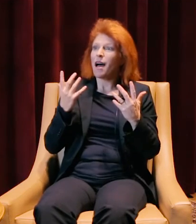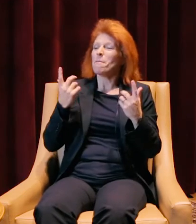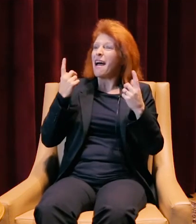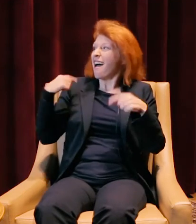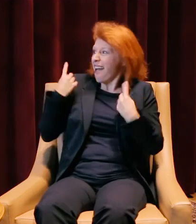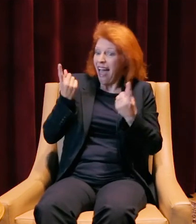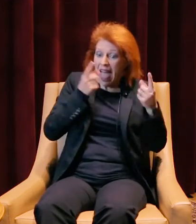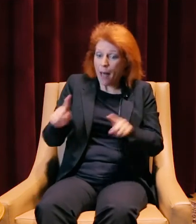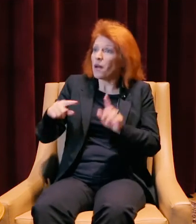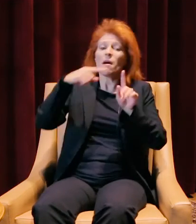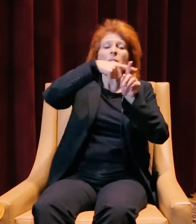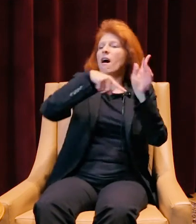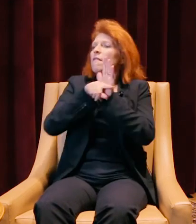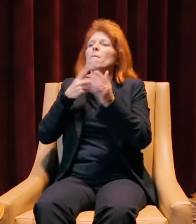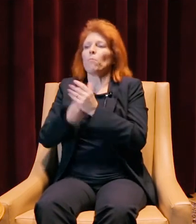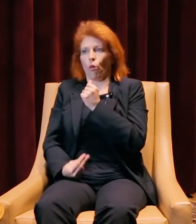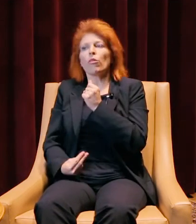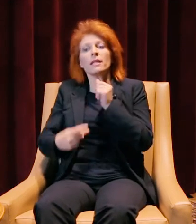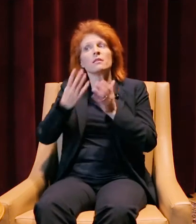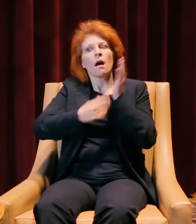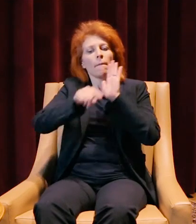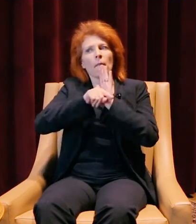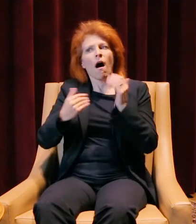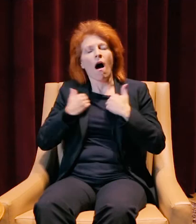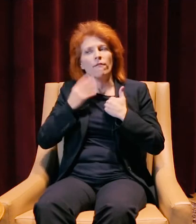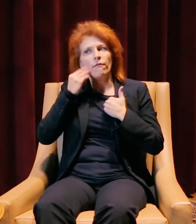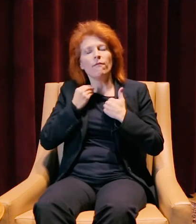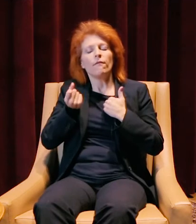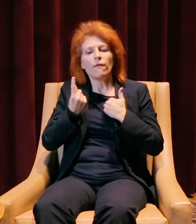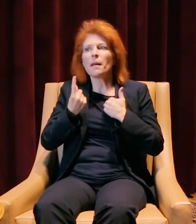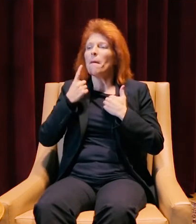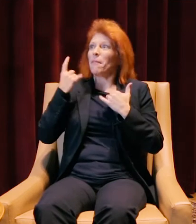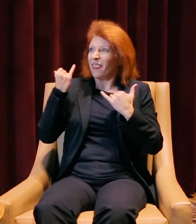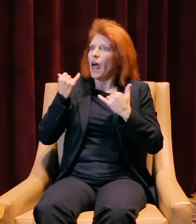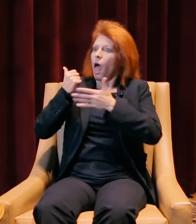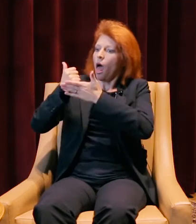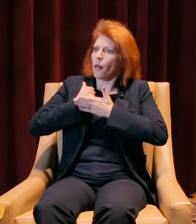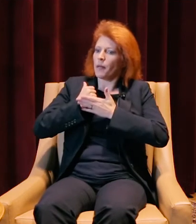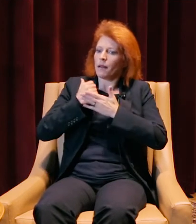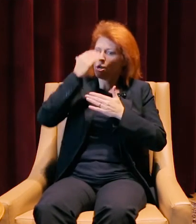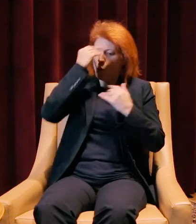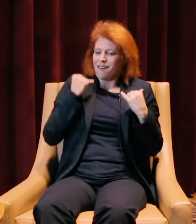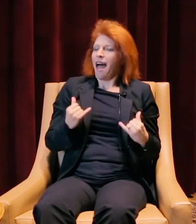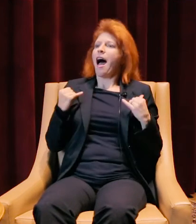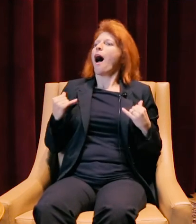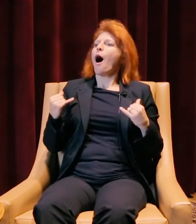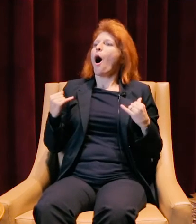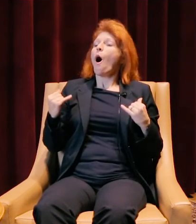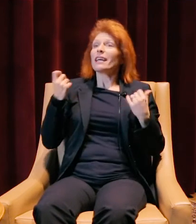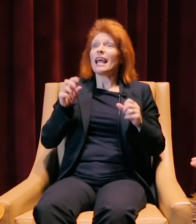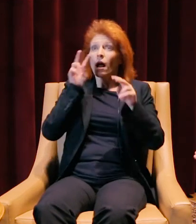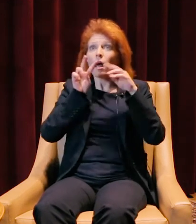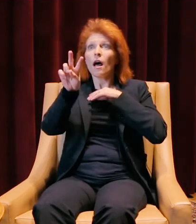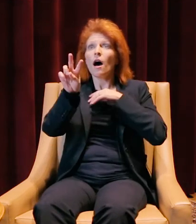in my life, both good and bad, and a lot of bad things have happened, have taken me to this moment in time where I can only look forward and say thank